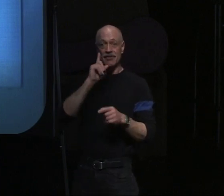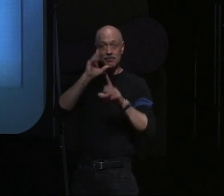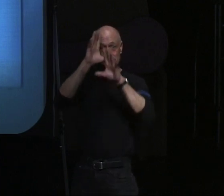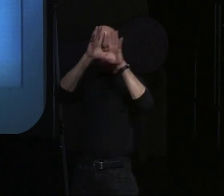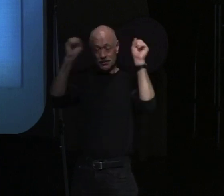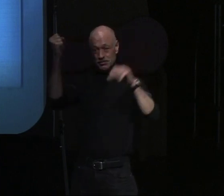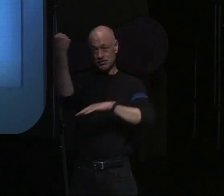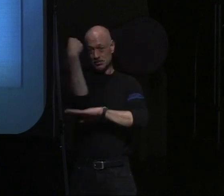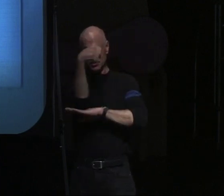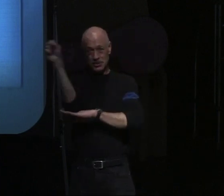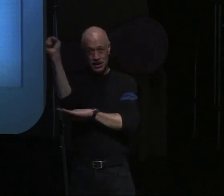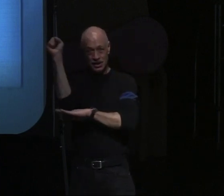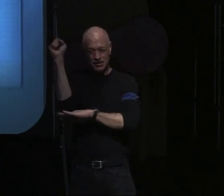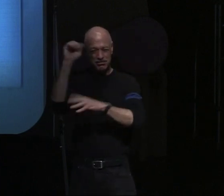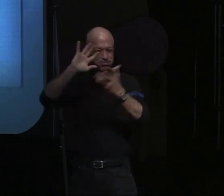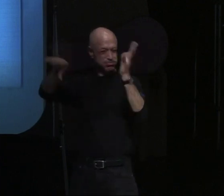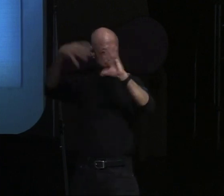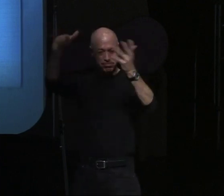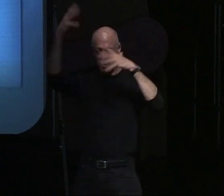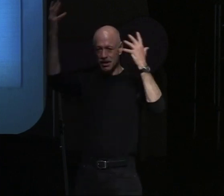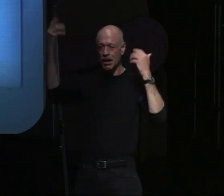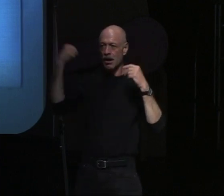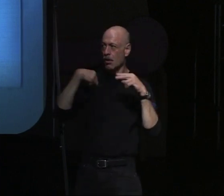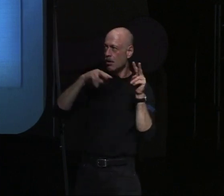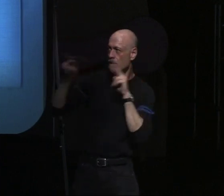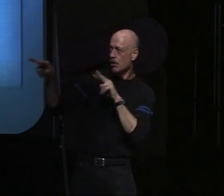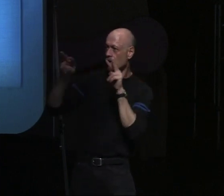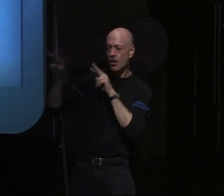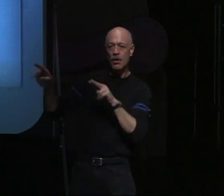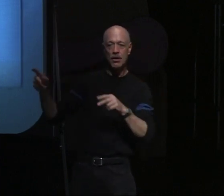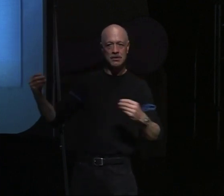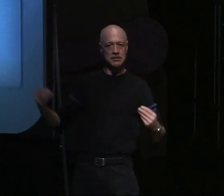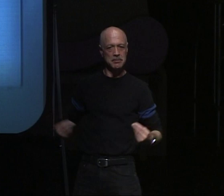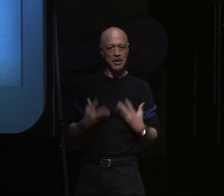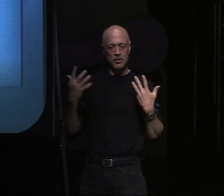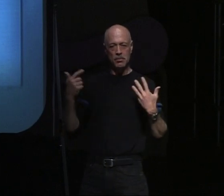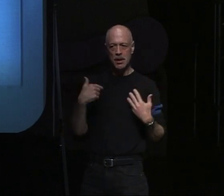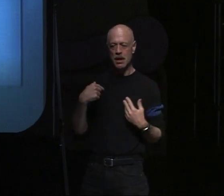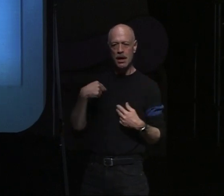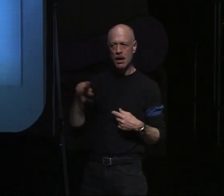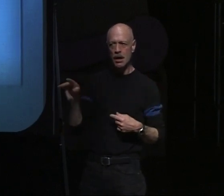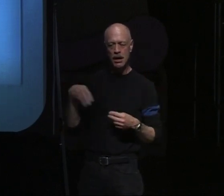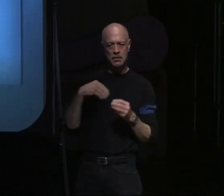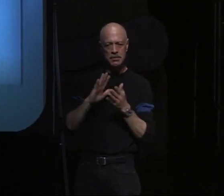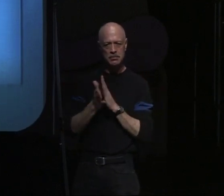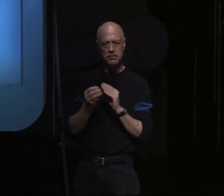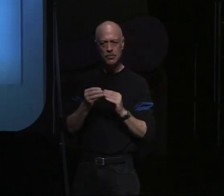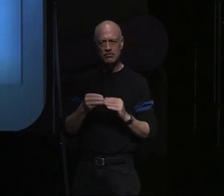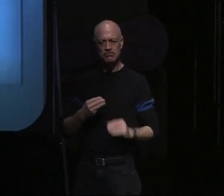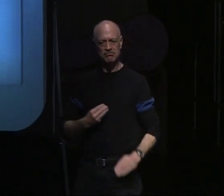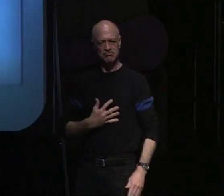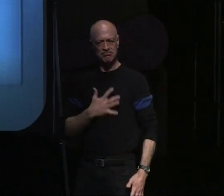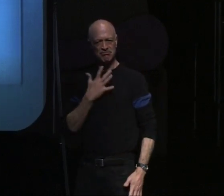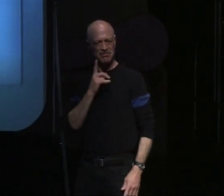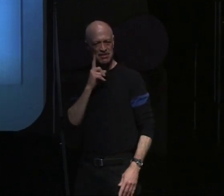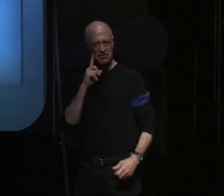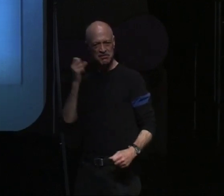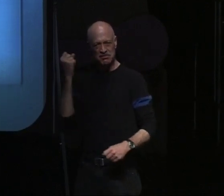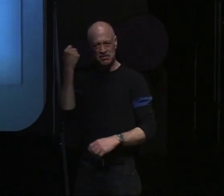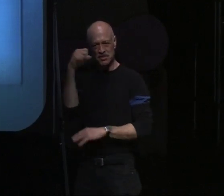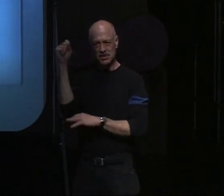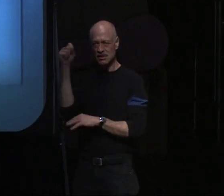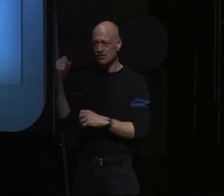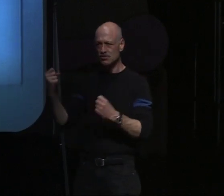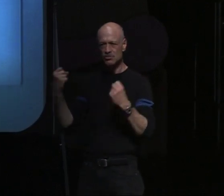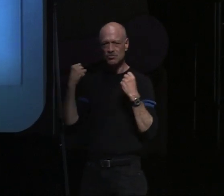art. Now, later during the Deaf President Now movement, that was quite an inspiring movement